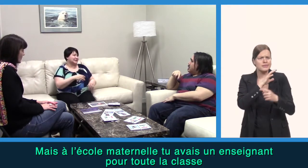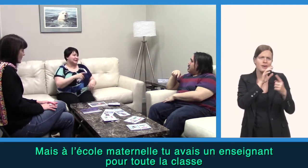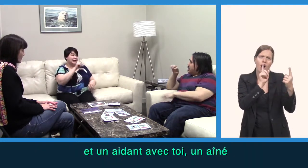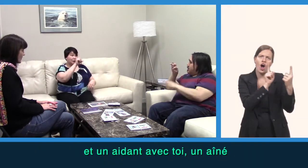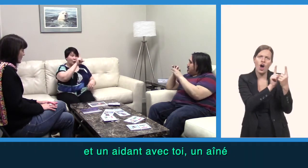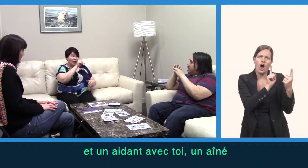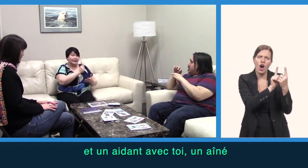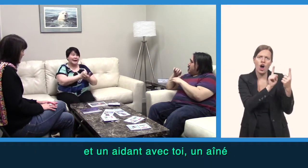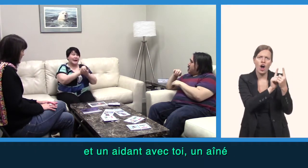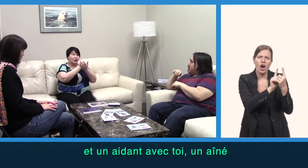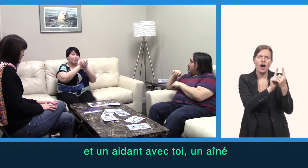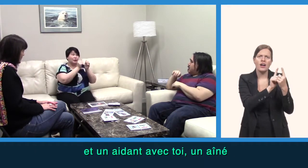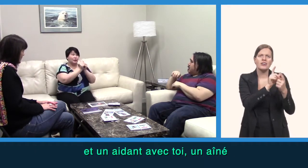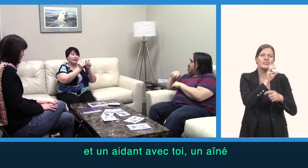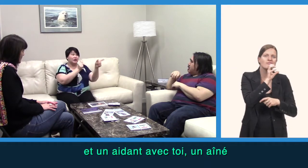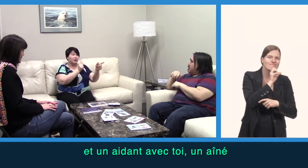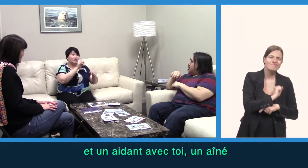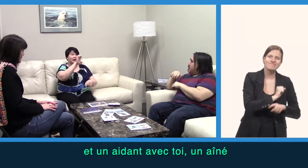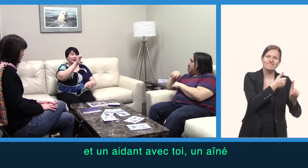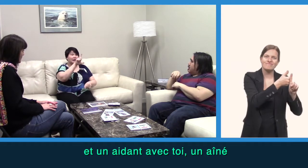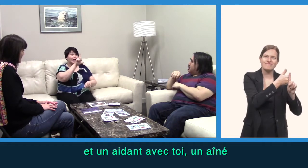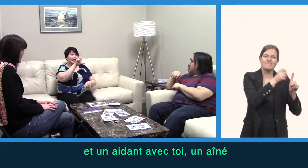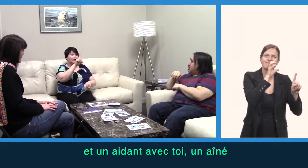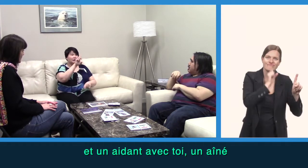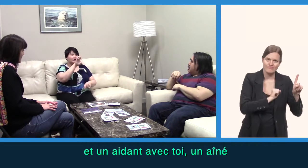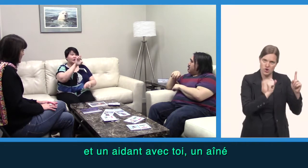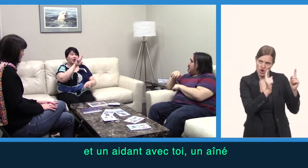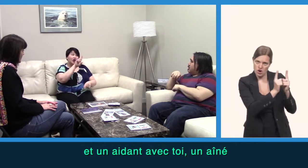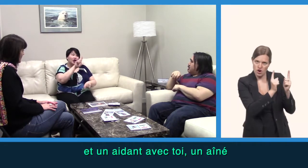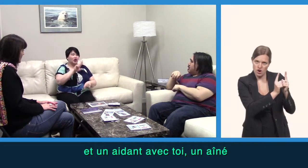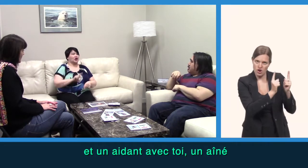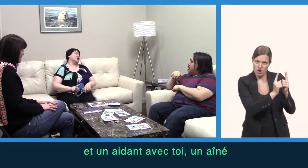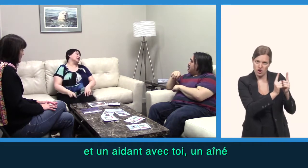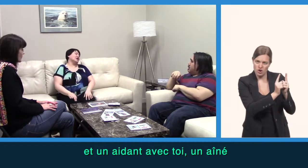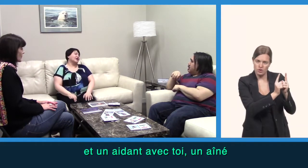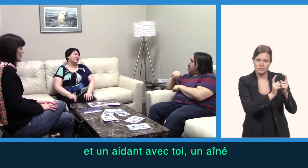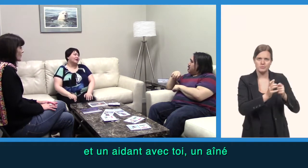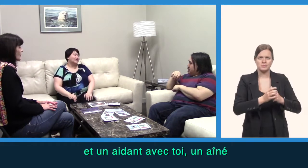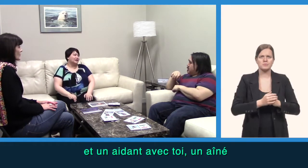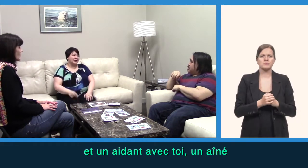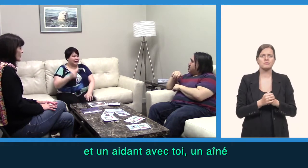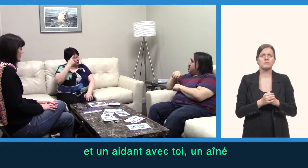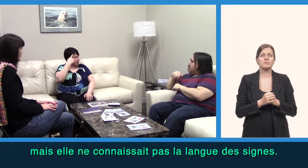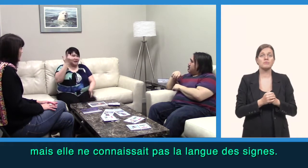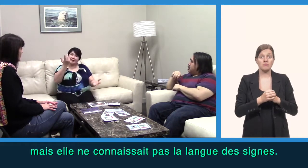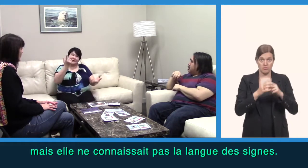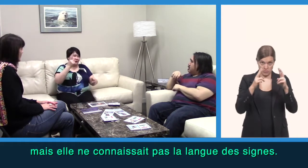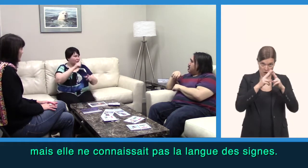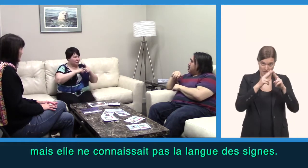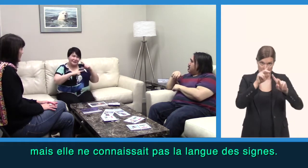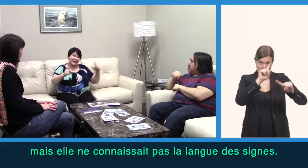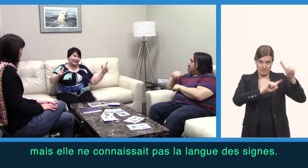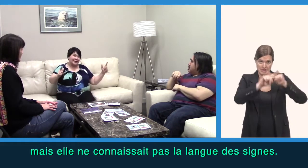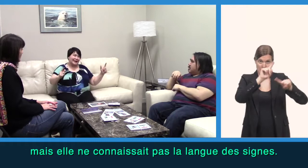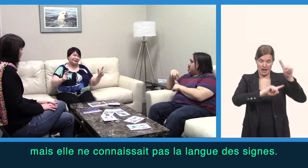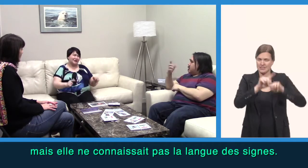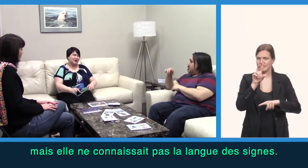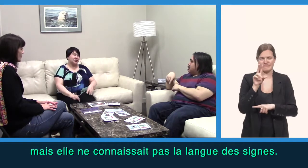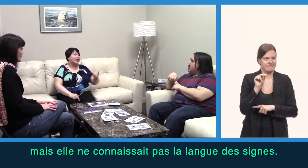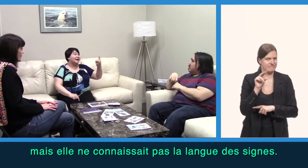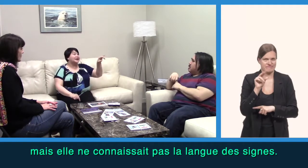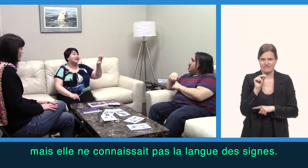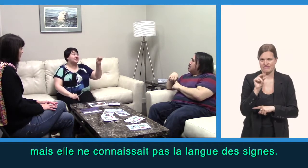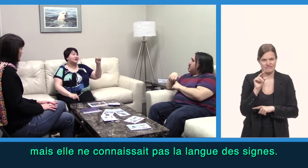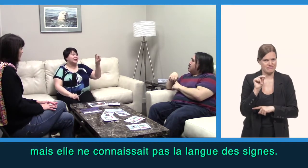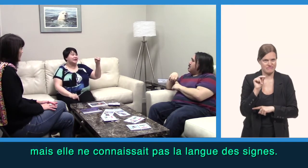class and one helper with you and helped her. And she didn't know sign